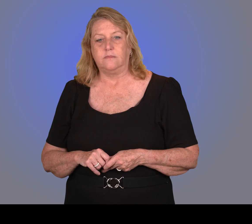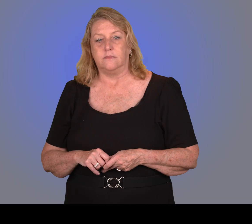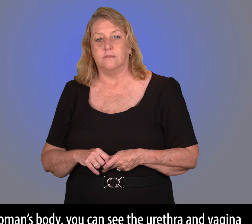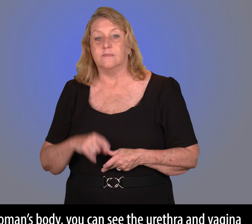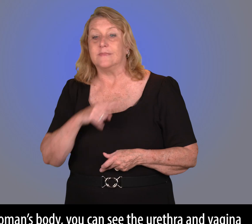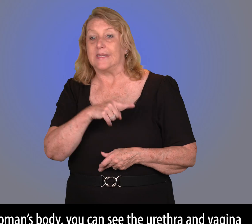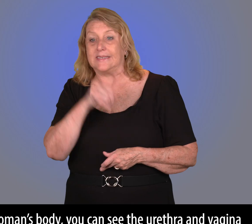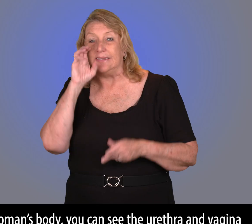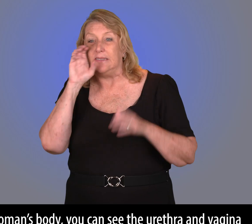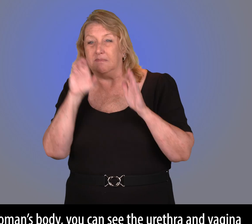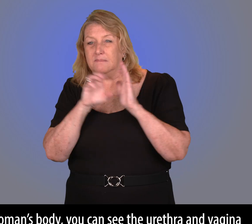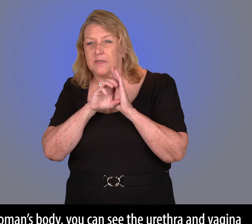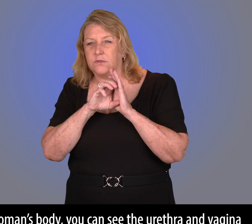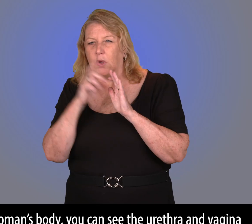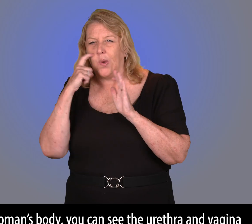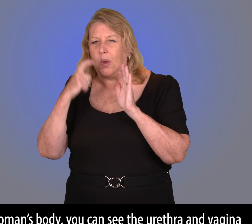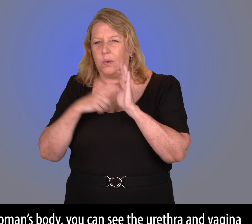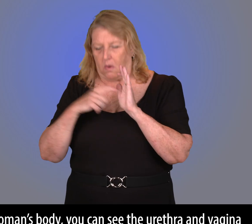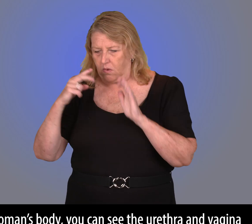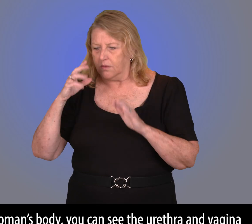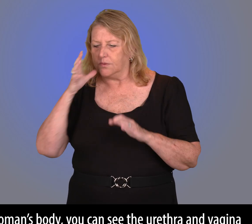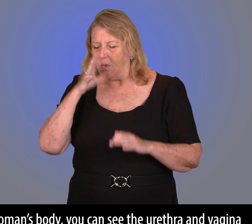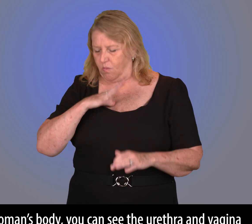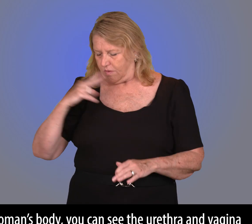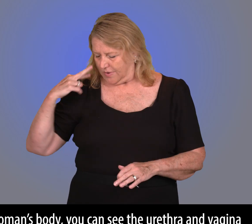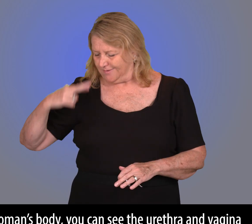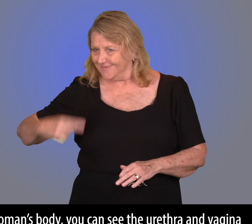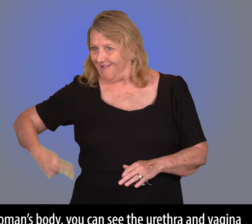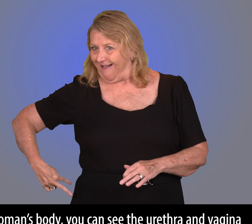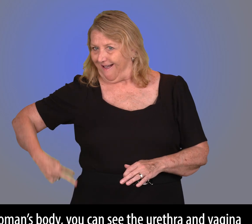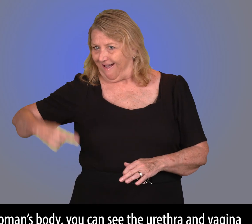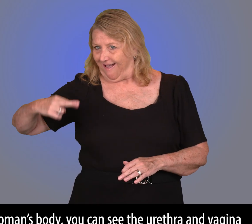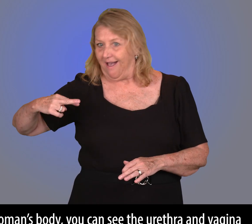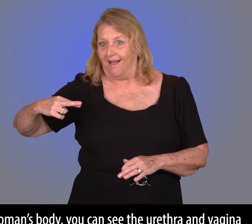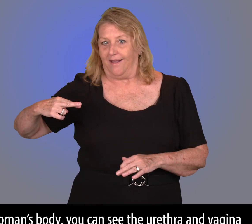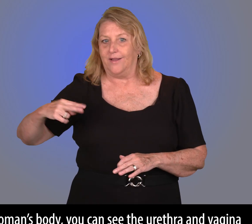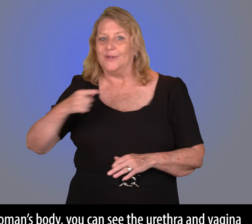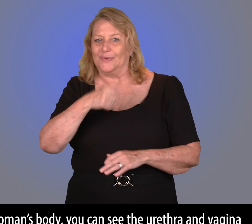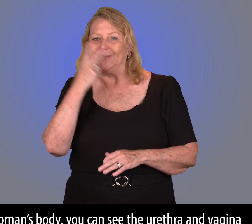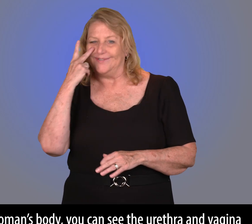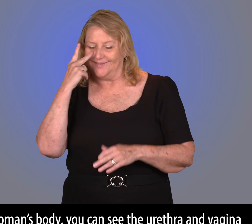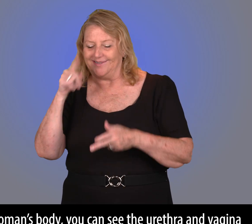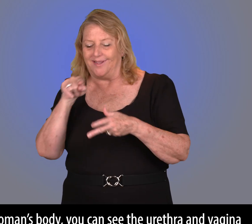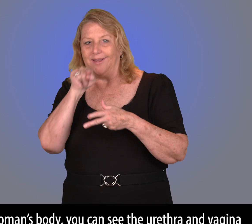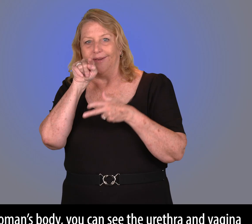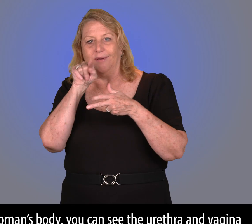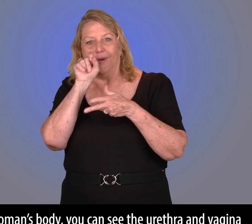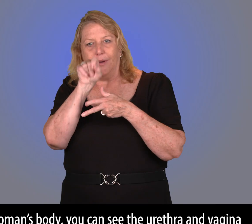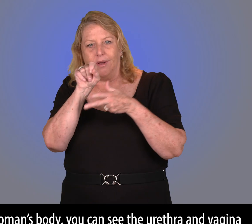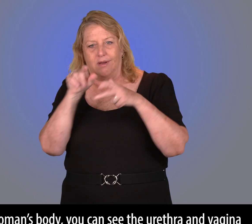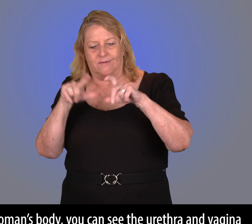In this side view, inside a woman's body, you can see the urethra and the